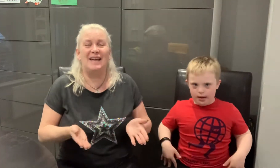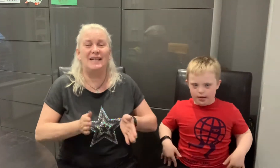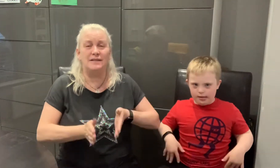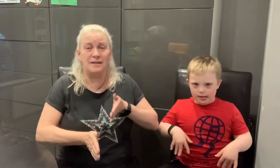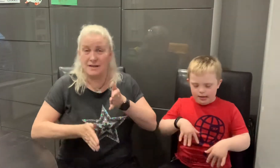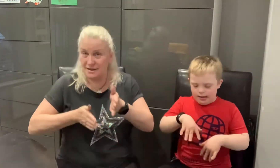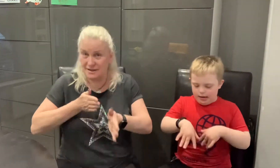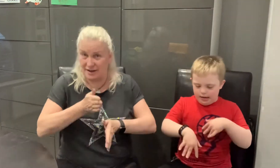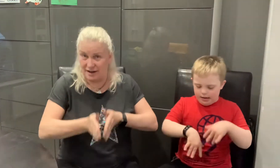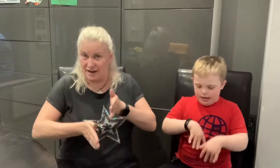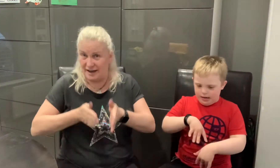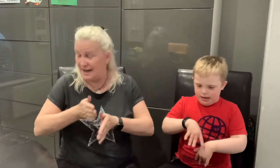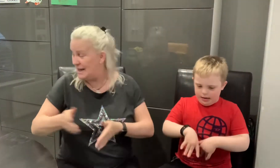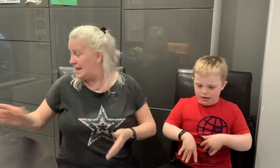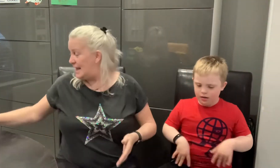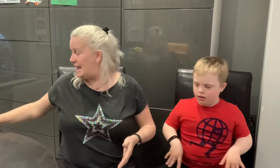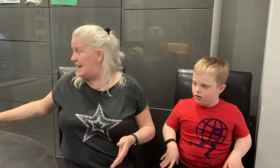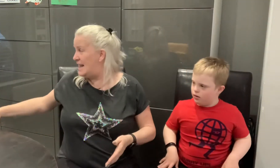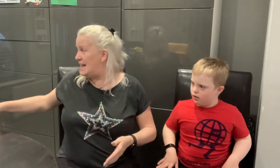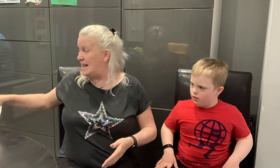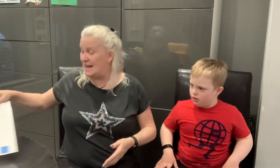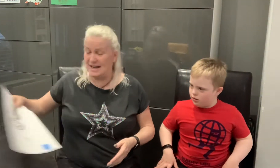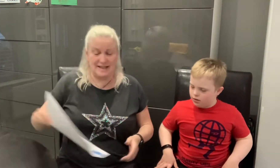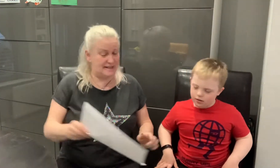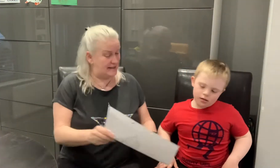Today's sign is